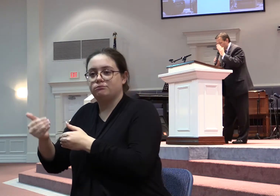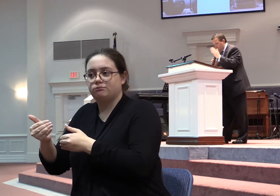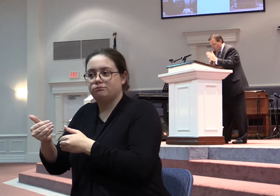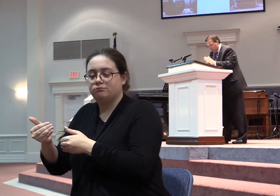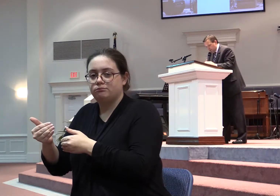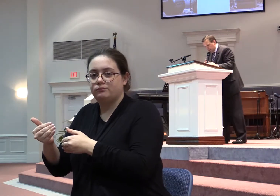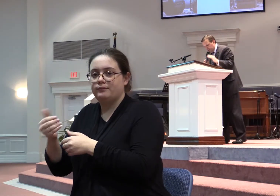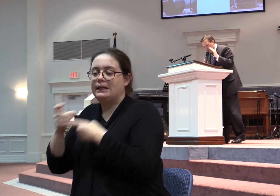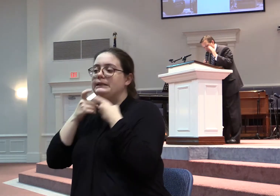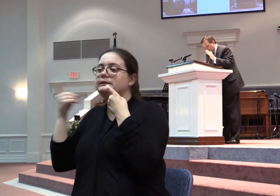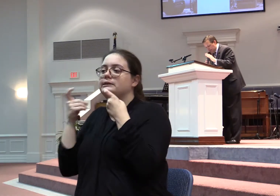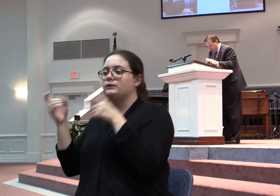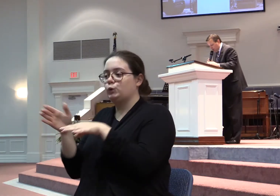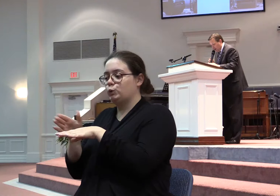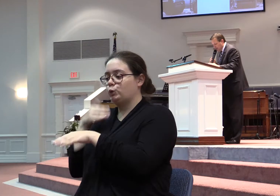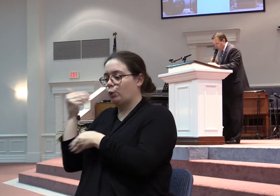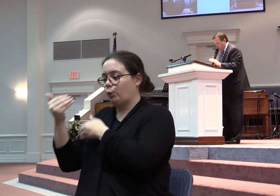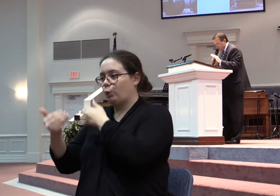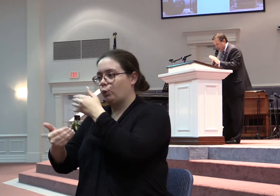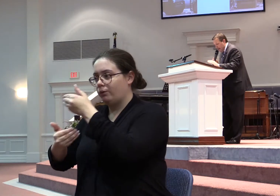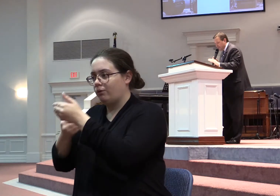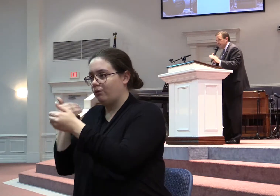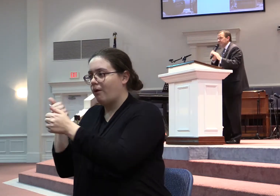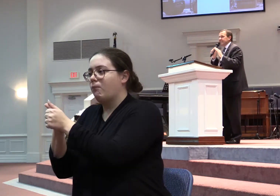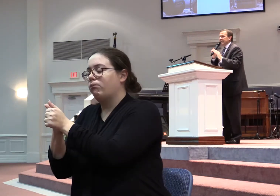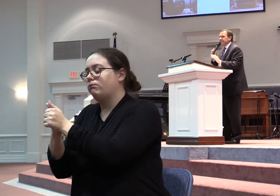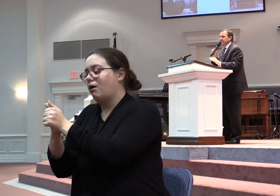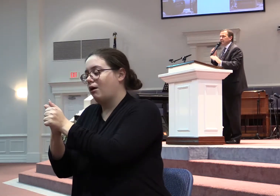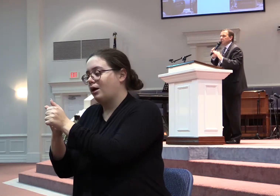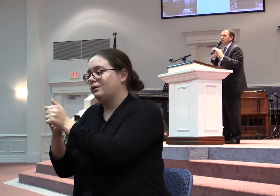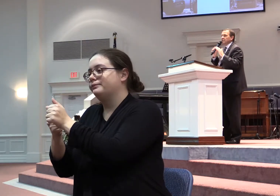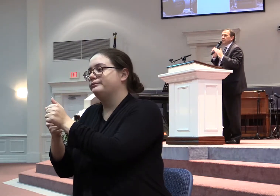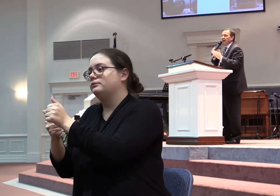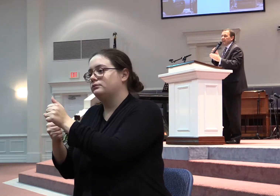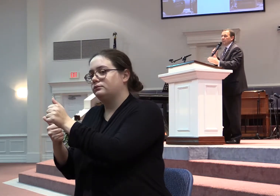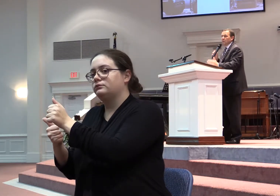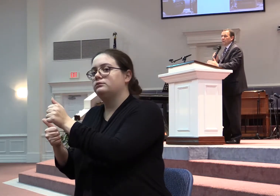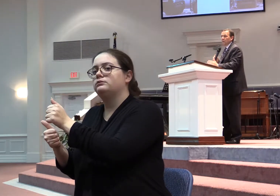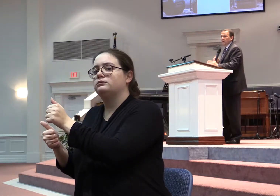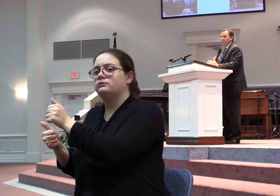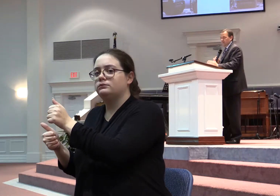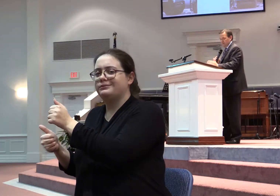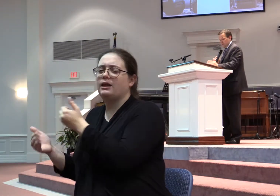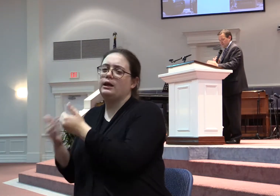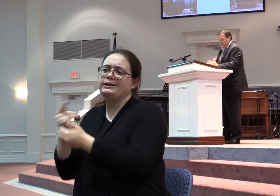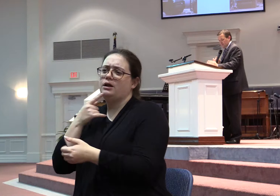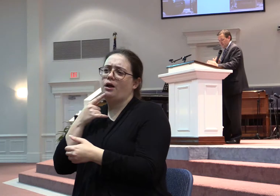Sin is a slow process. Backsliding is a gradual slide that is easily justifiable.